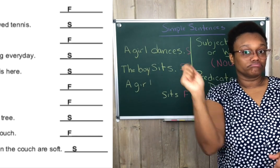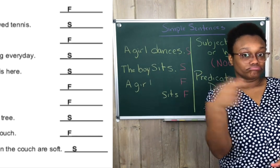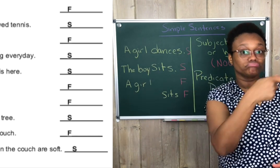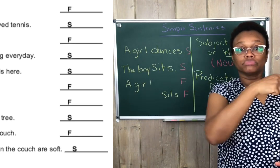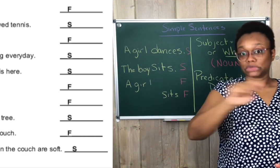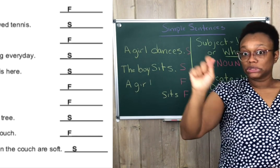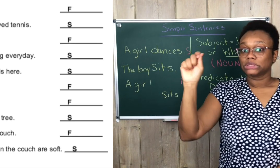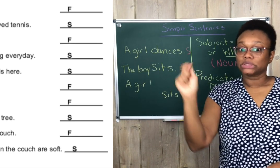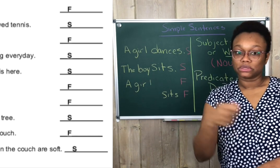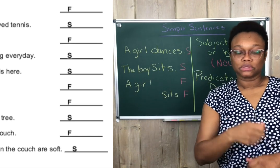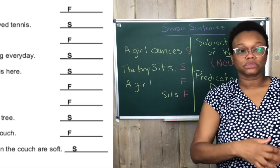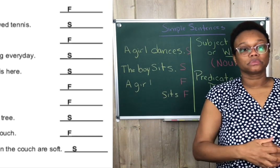tennis.